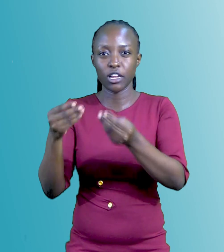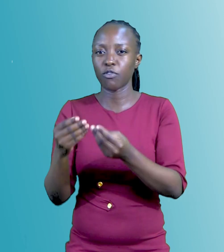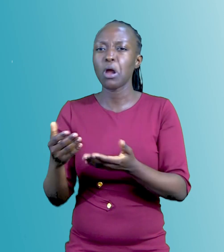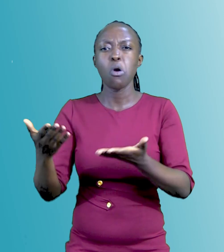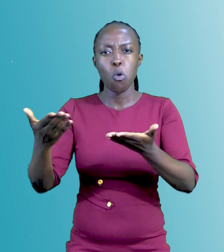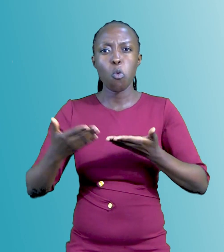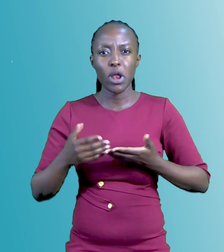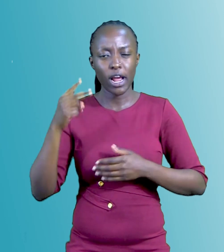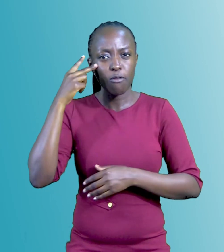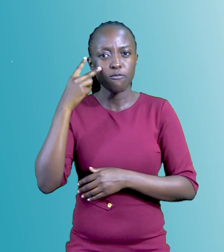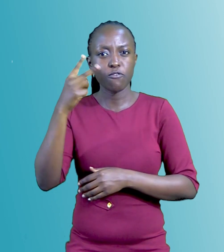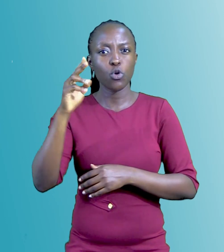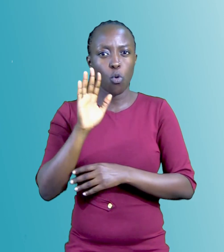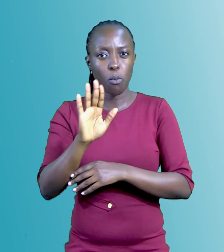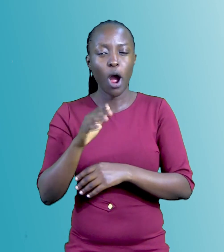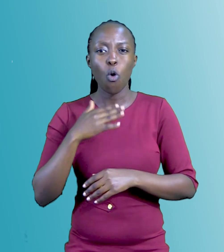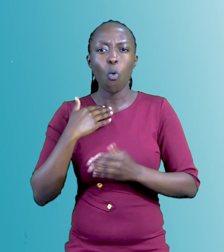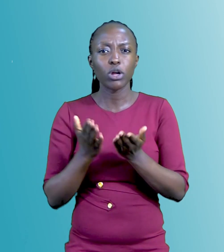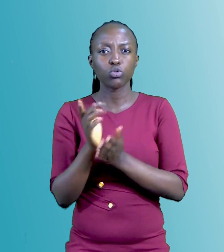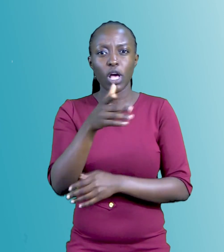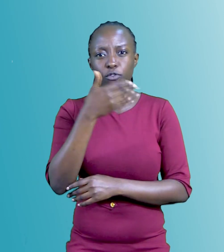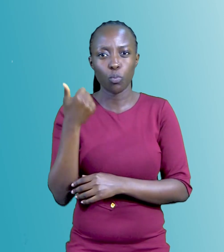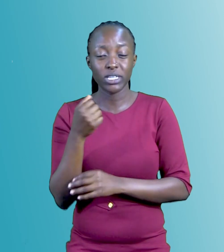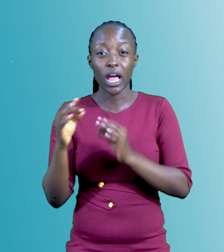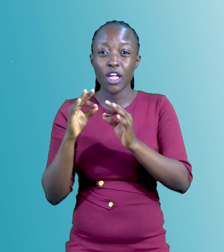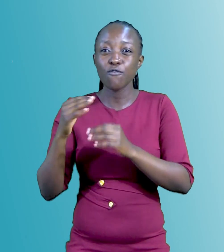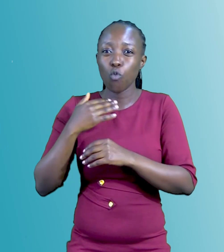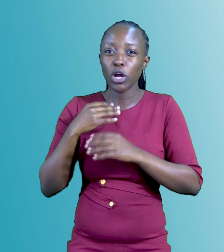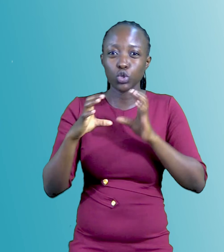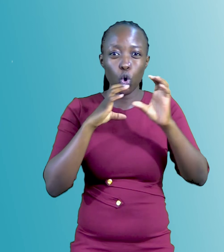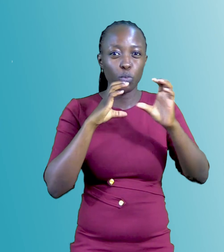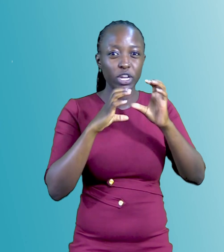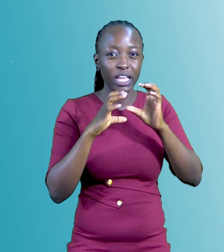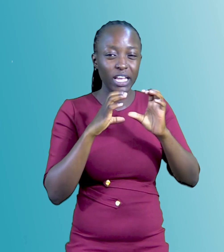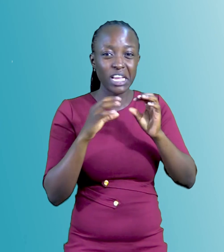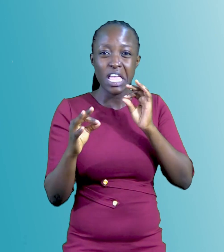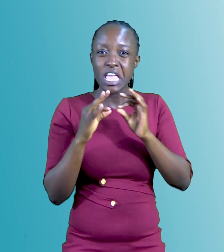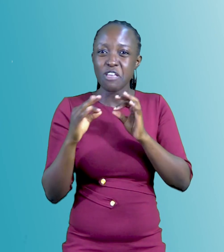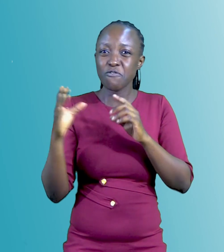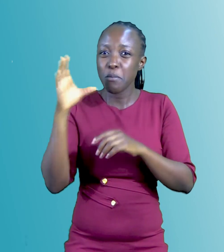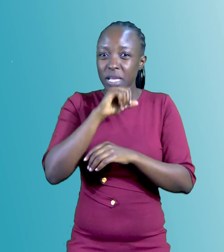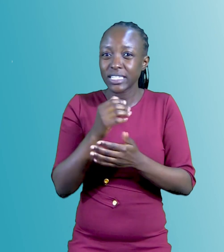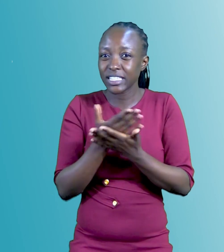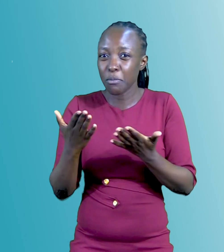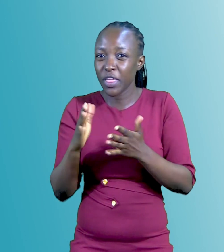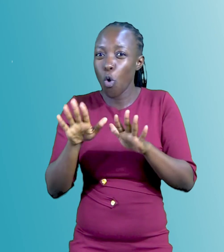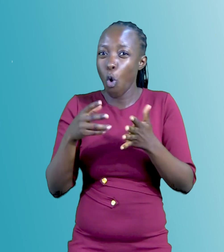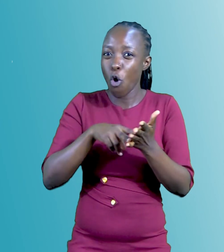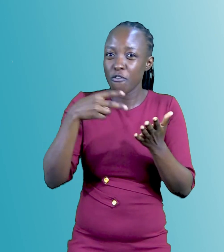you better, let us know as soon as possible when we do not meet your expectations through the following redress mechanism. Write